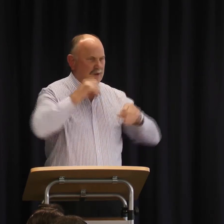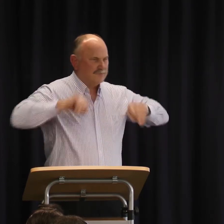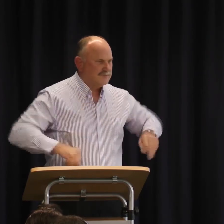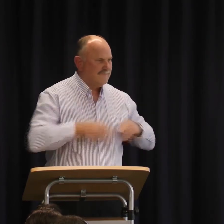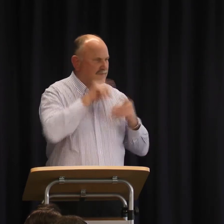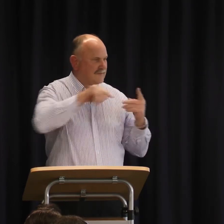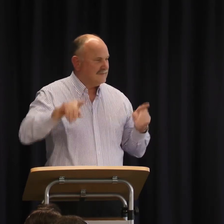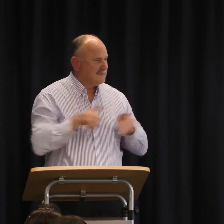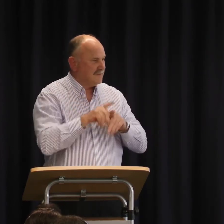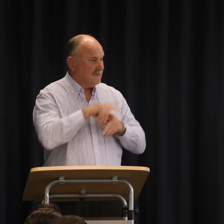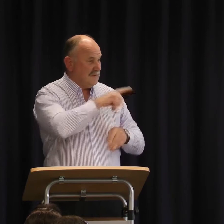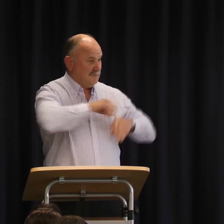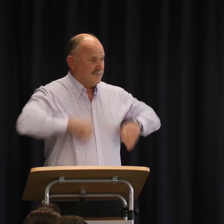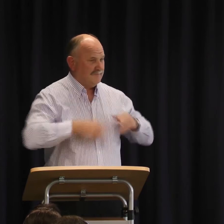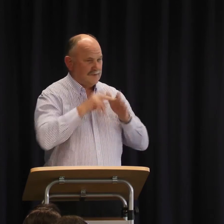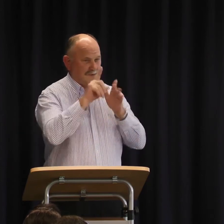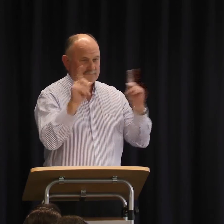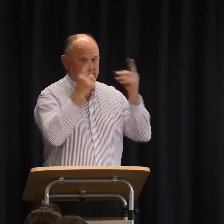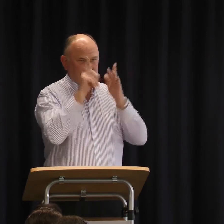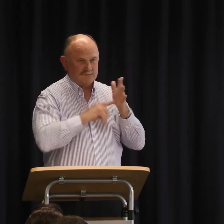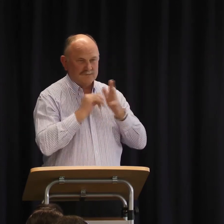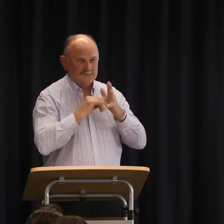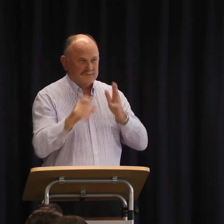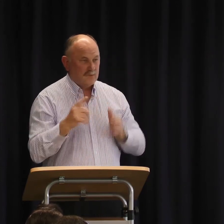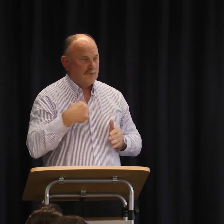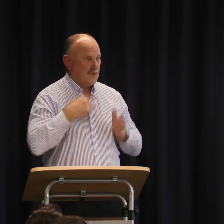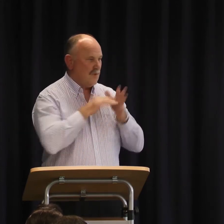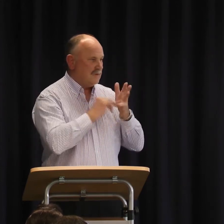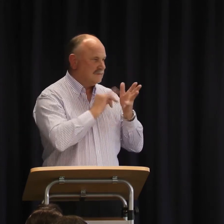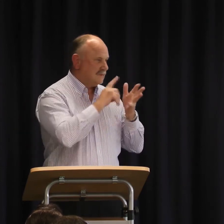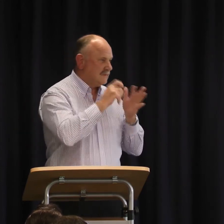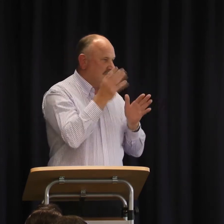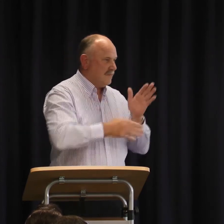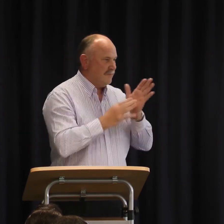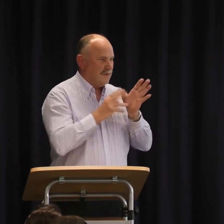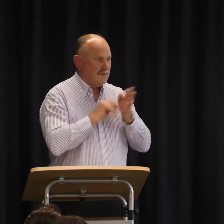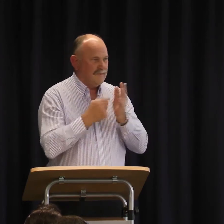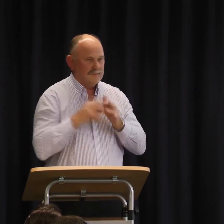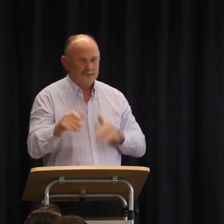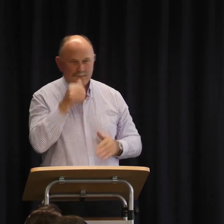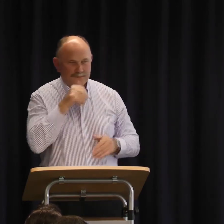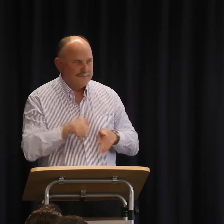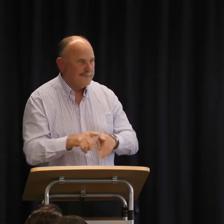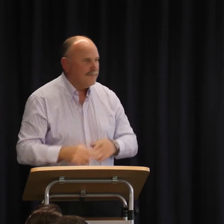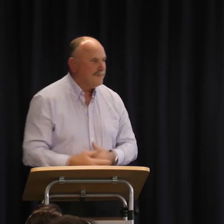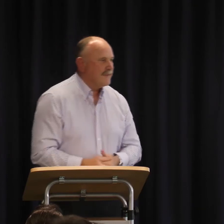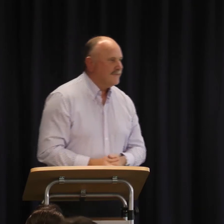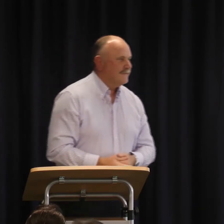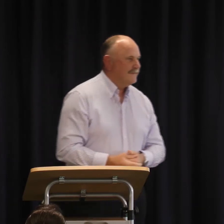I was heavily involved, like John Lovett was the president for the first JSSC. I was the secretariat and manager